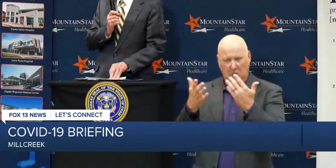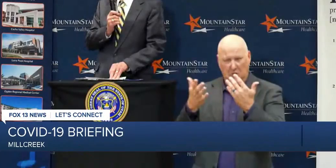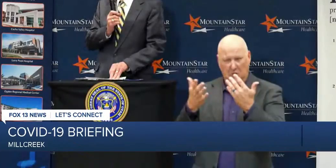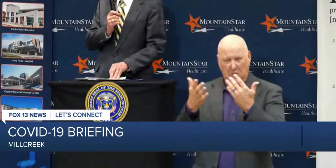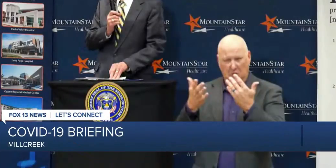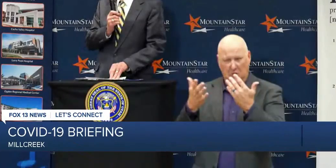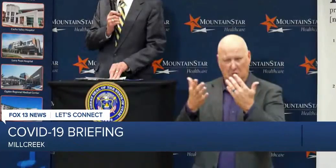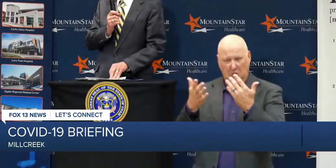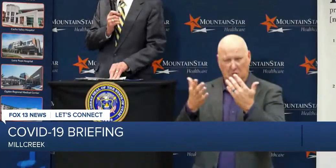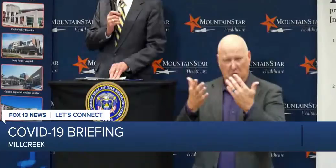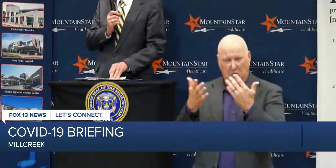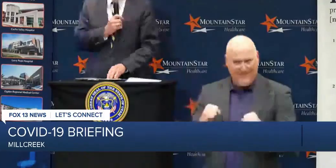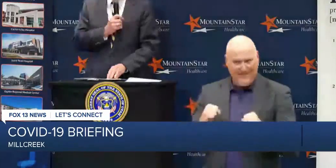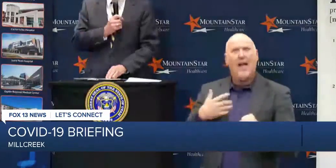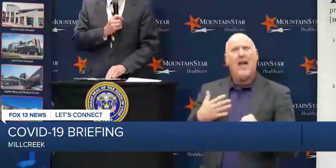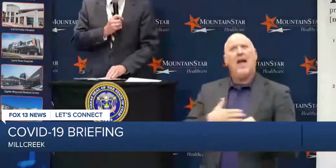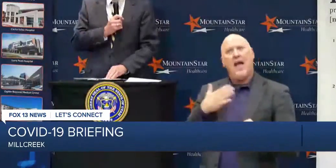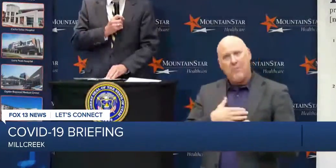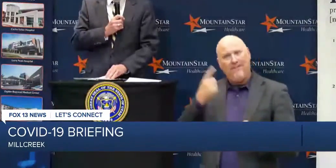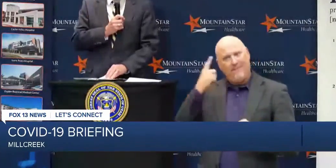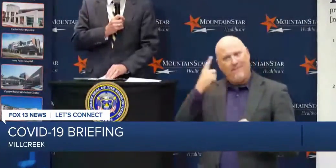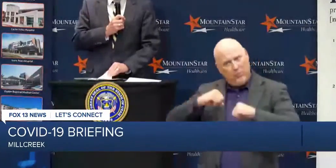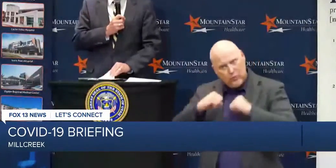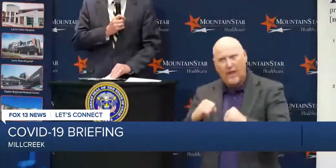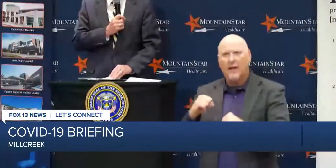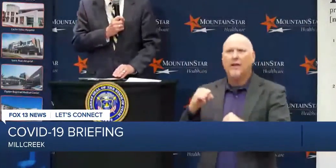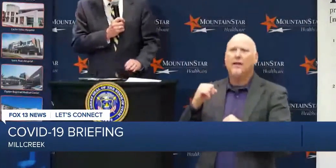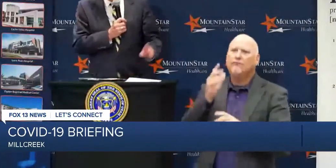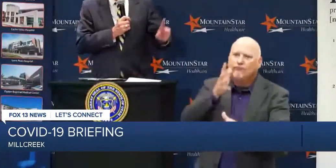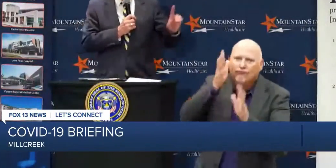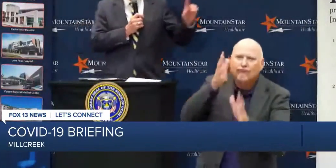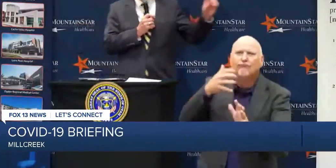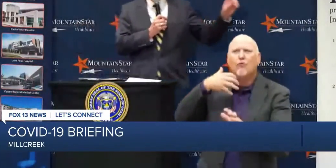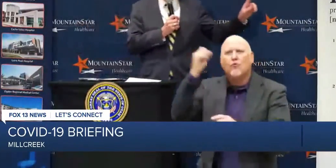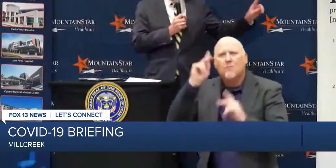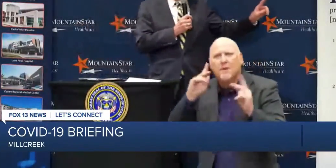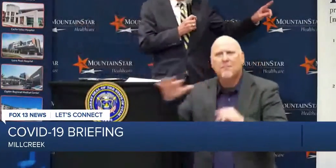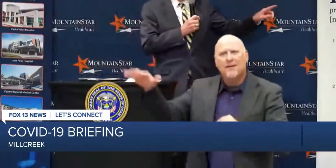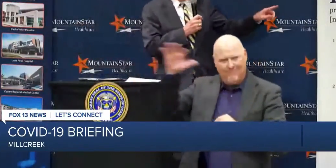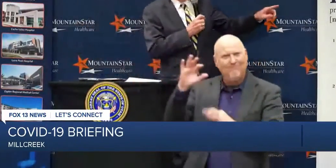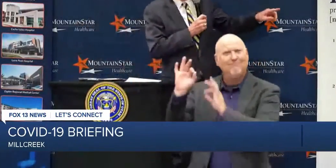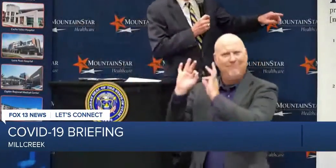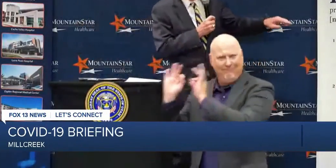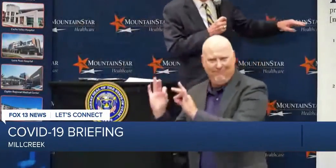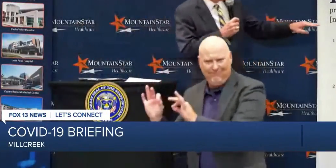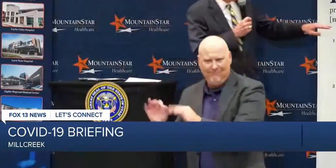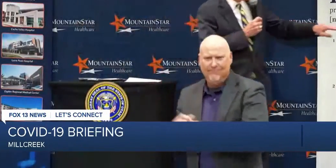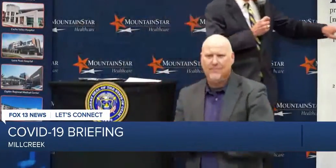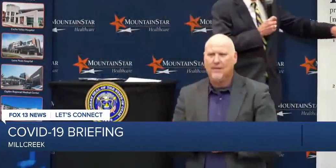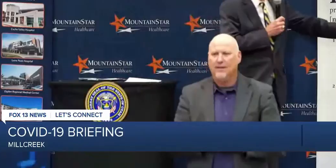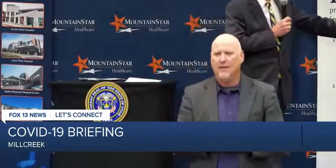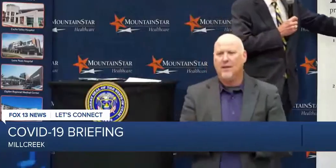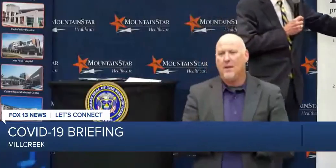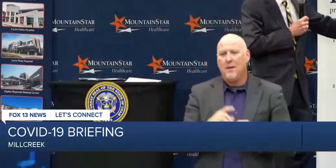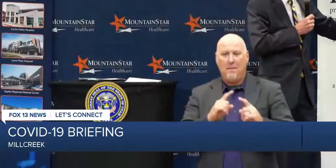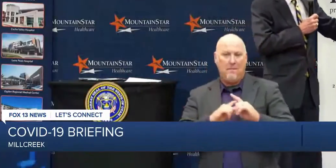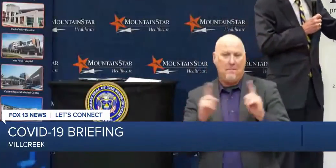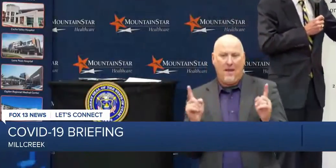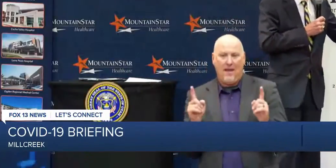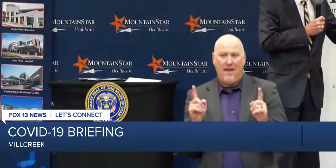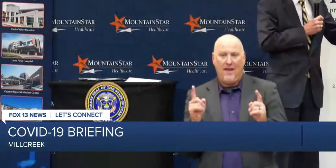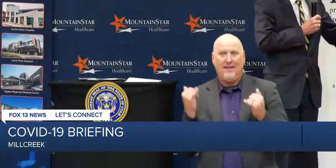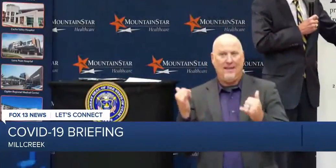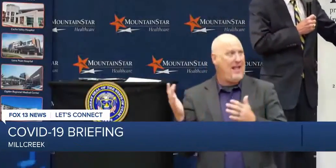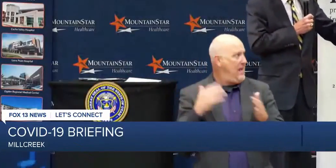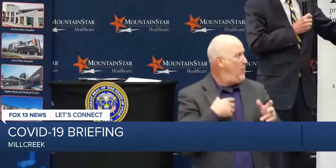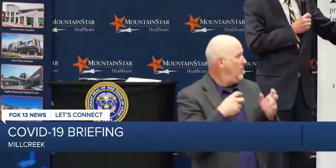better. It will be worse because of this chart that the governor had alluded to